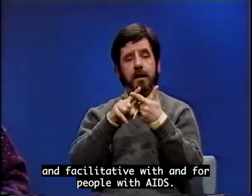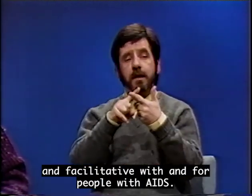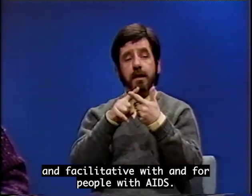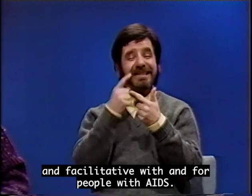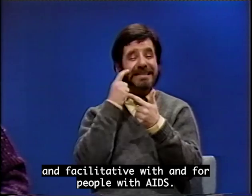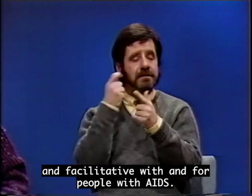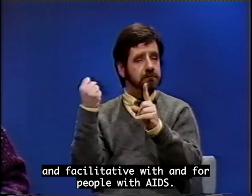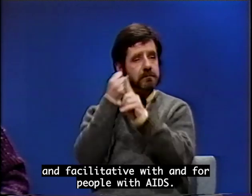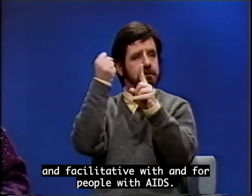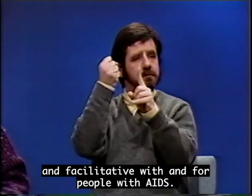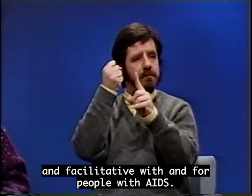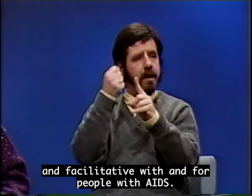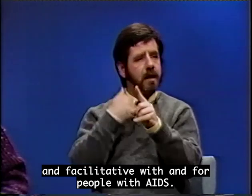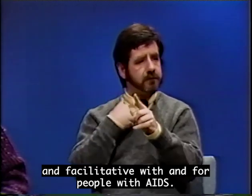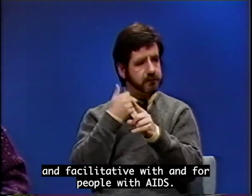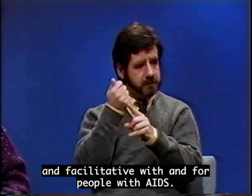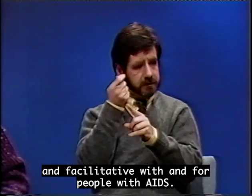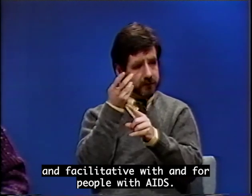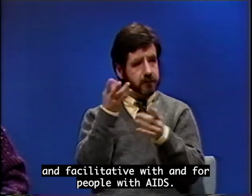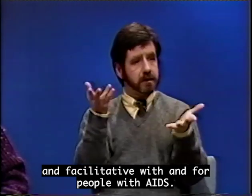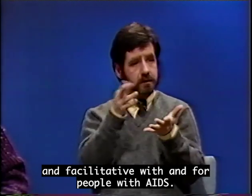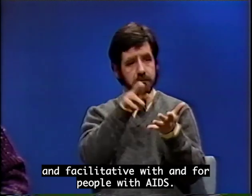facilitative with and for people with AIDS.